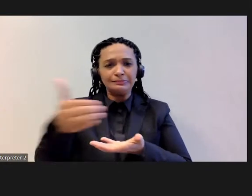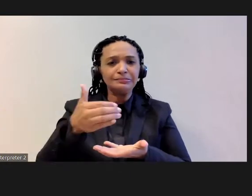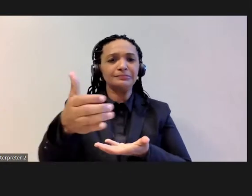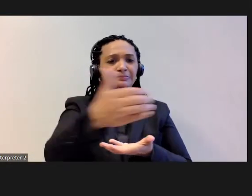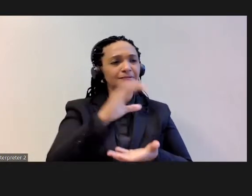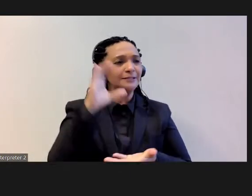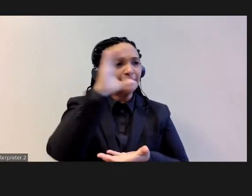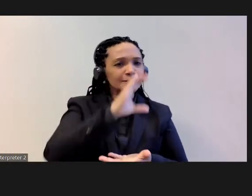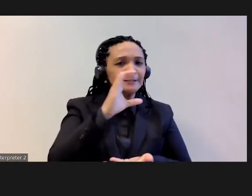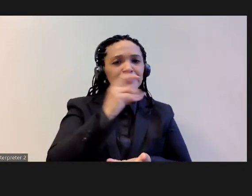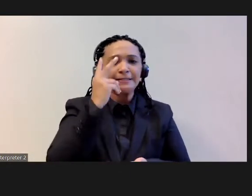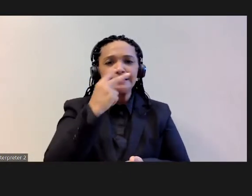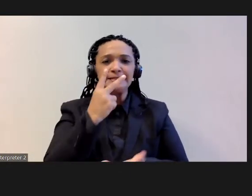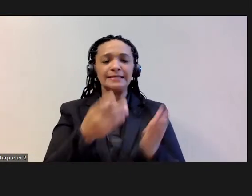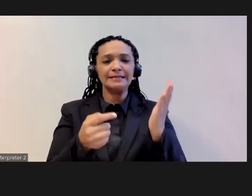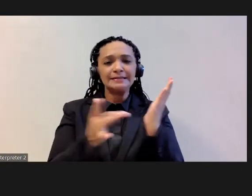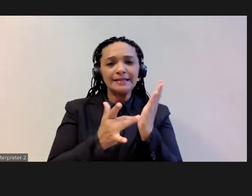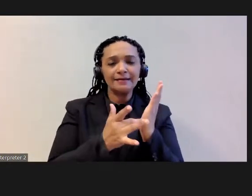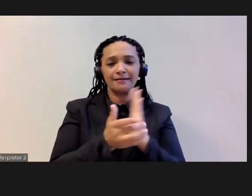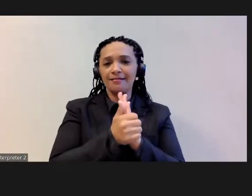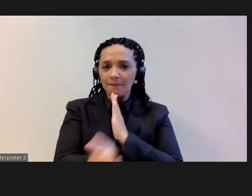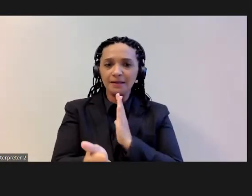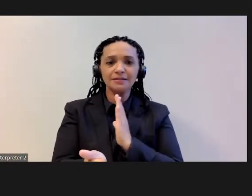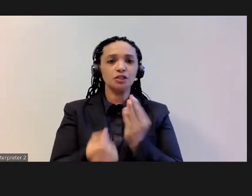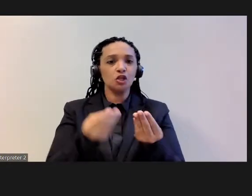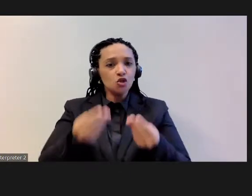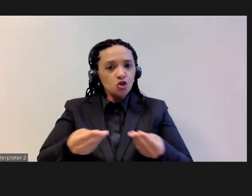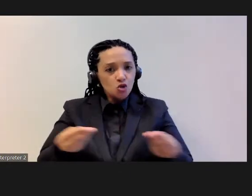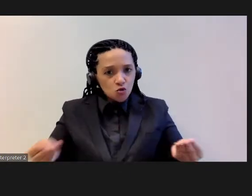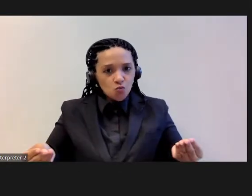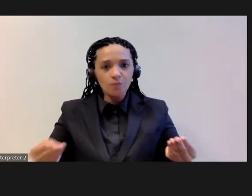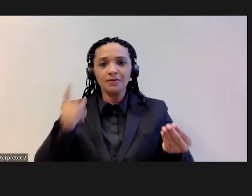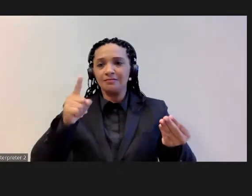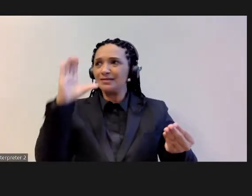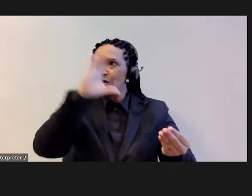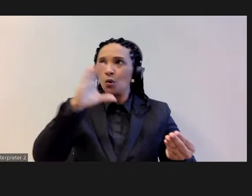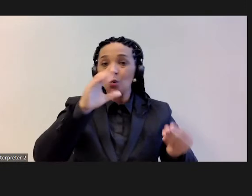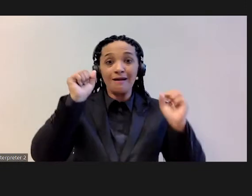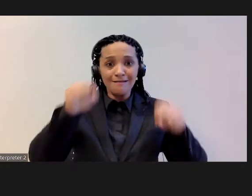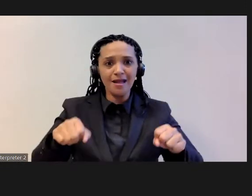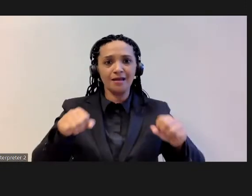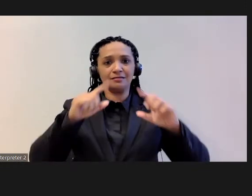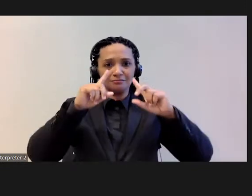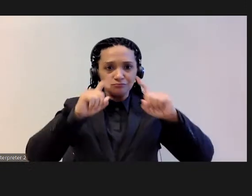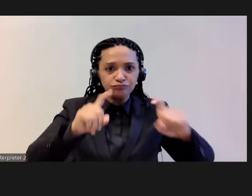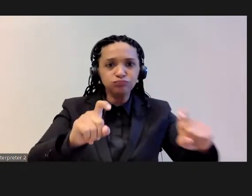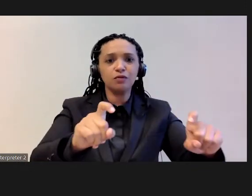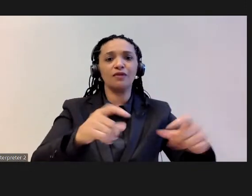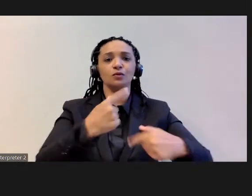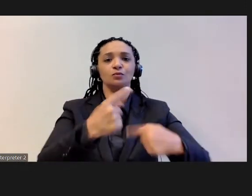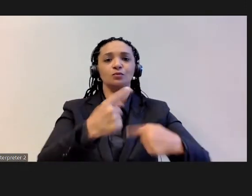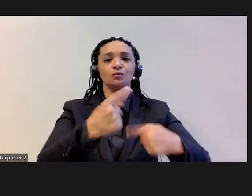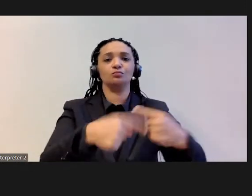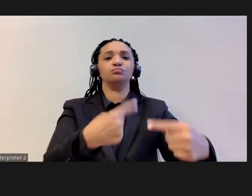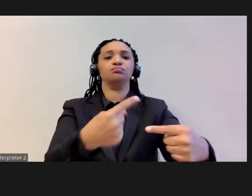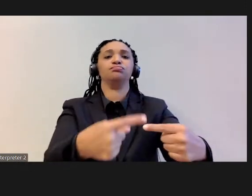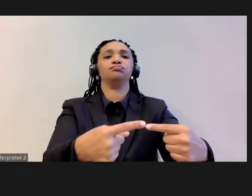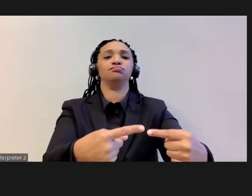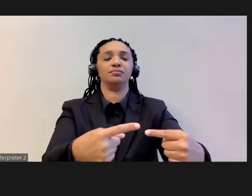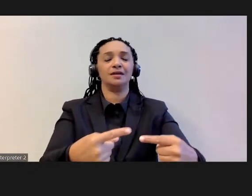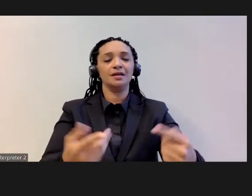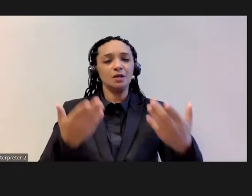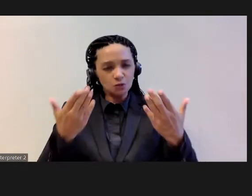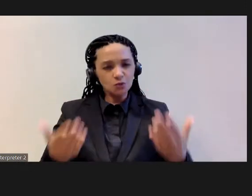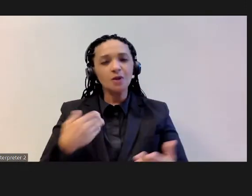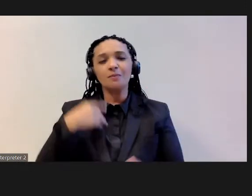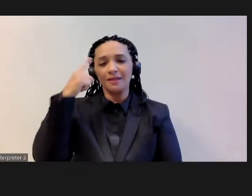technical capacities in place, the right equipment to actually then be able to get the job done. So I think also the point that the Ethiopian